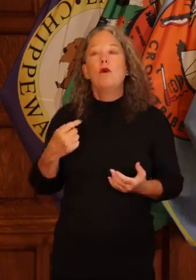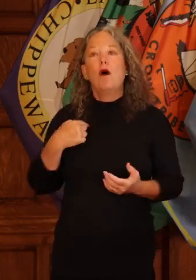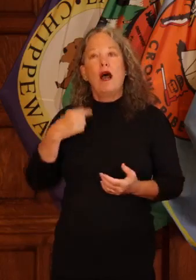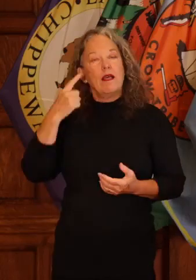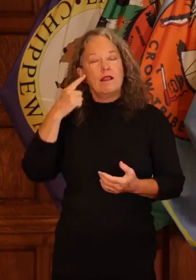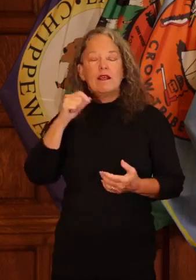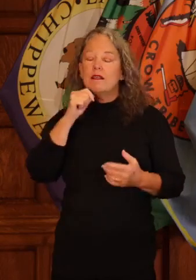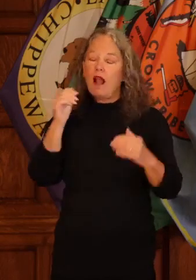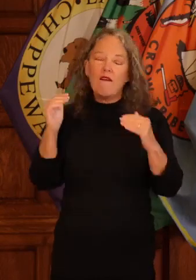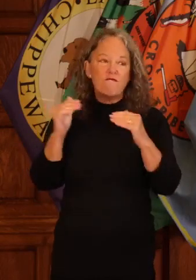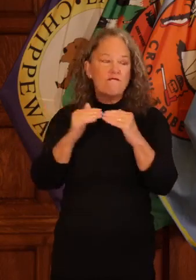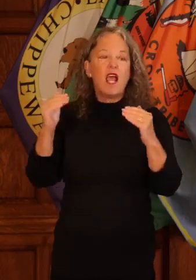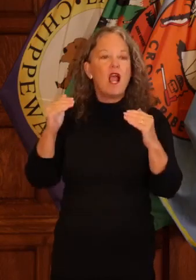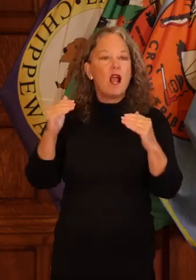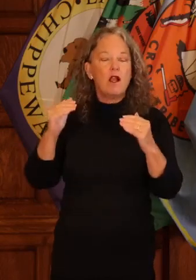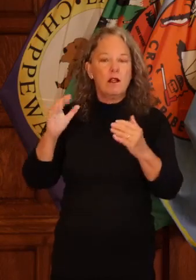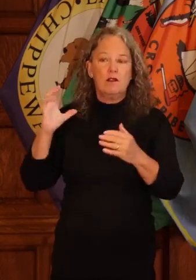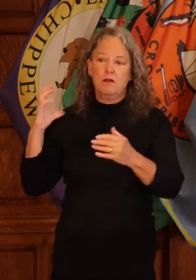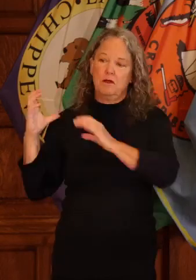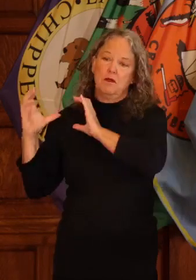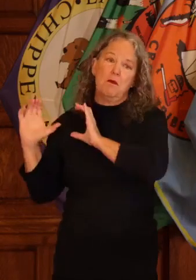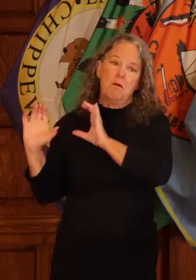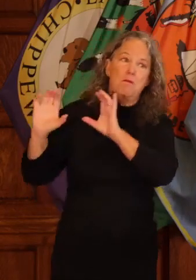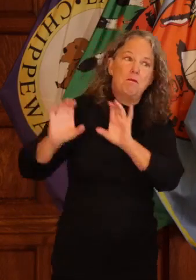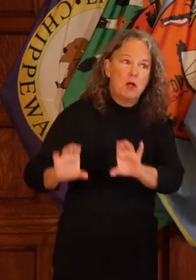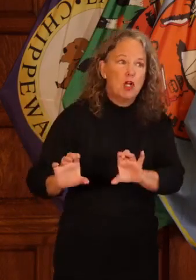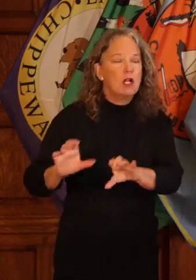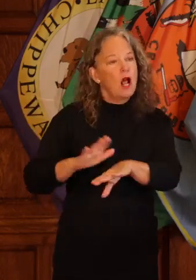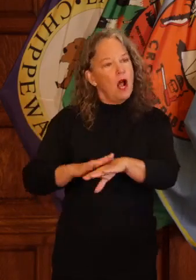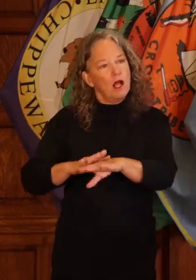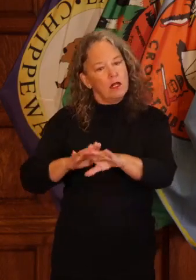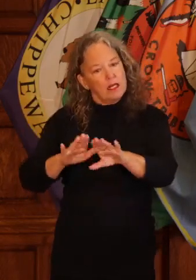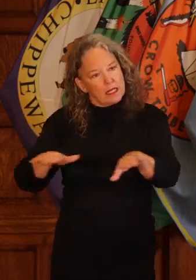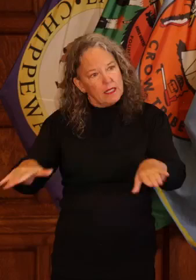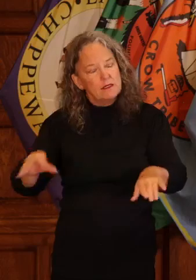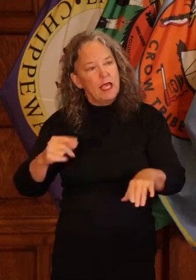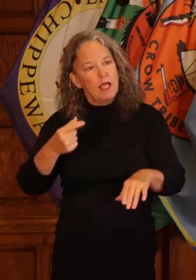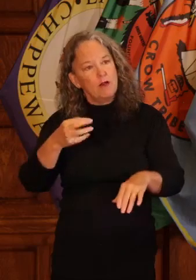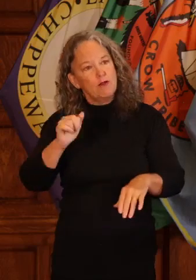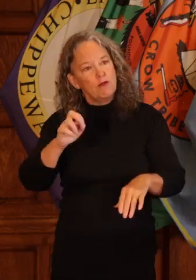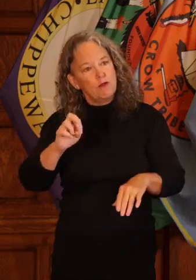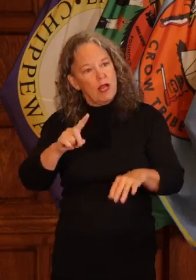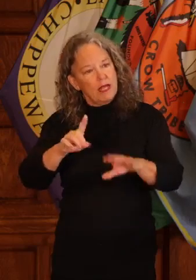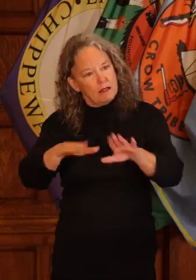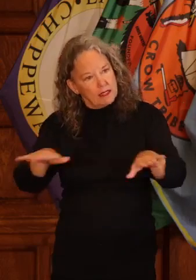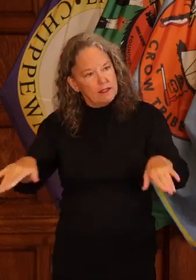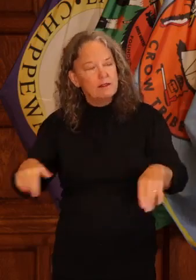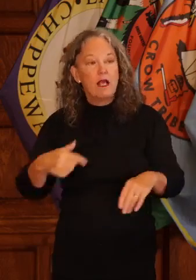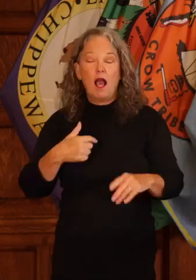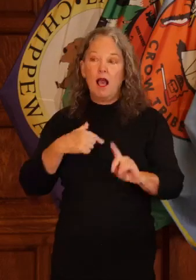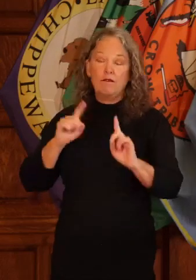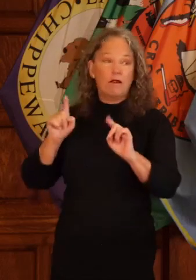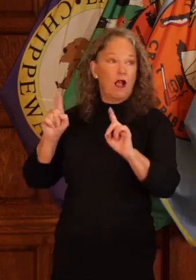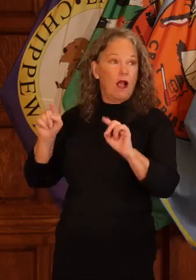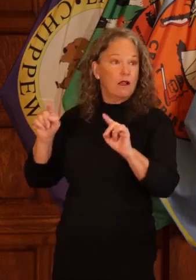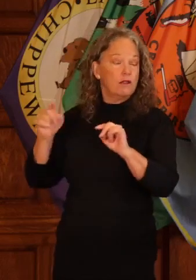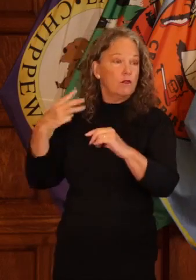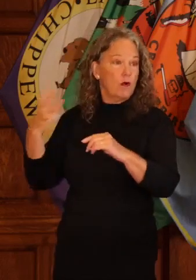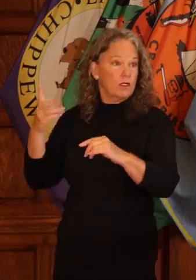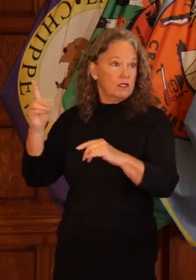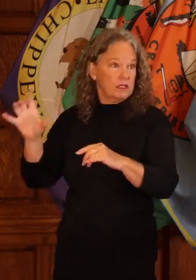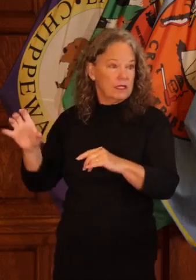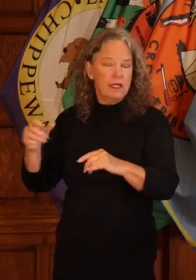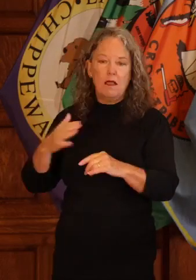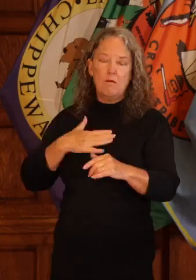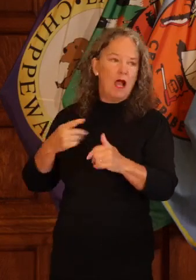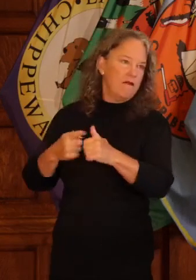not fair to put that burden on our kids and grandkids. I spent some time in Washington. My first day, I